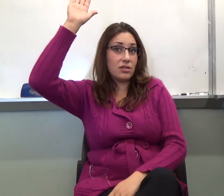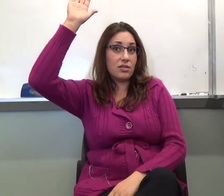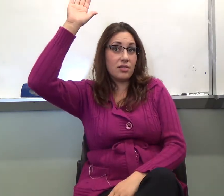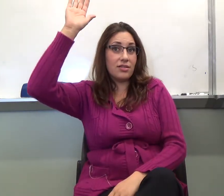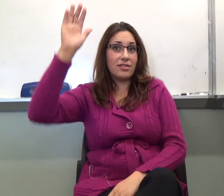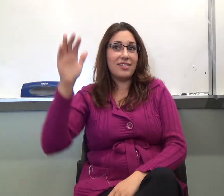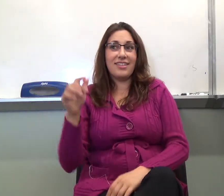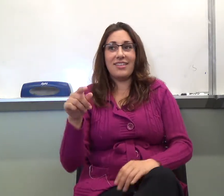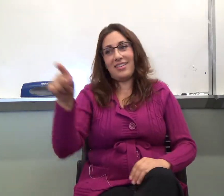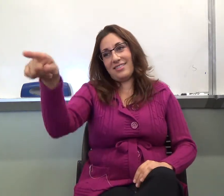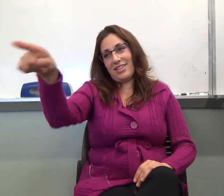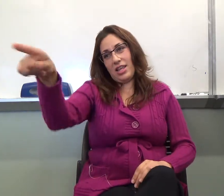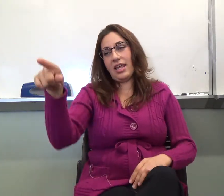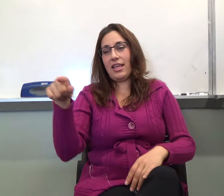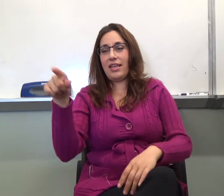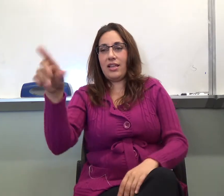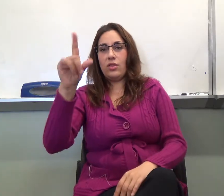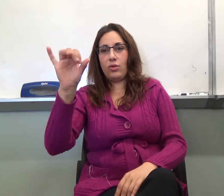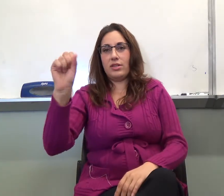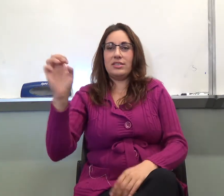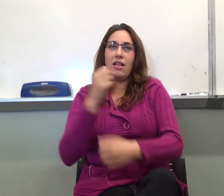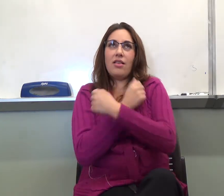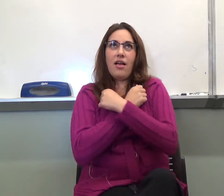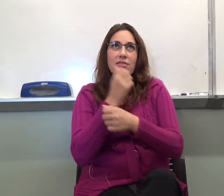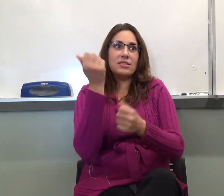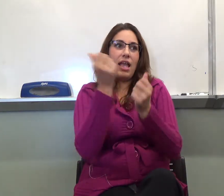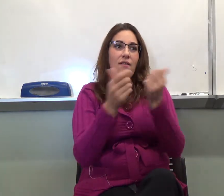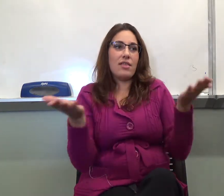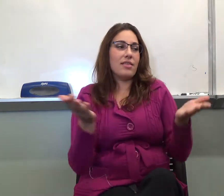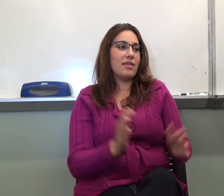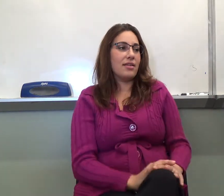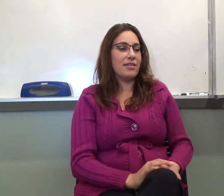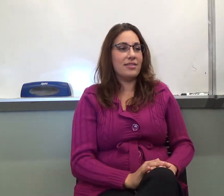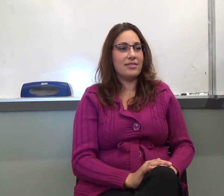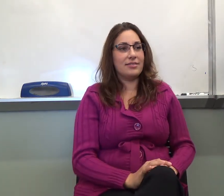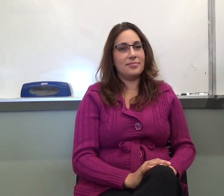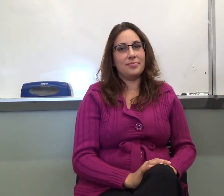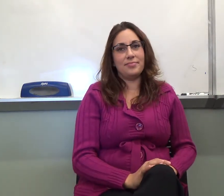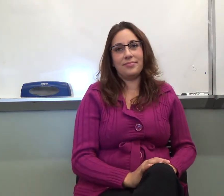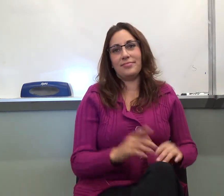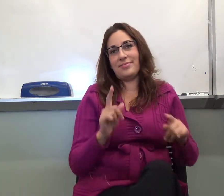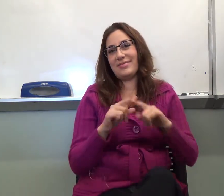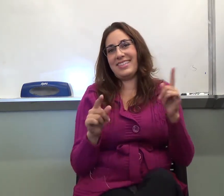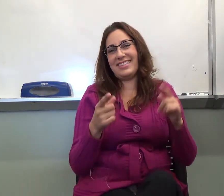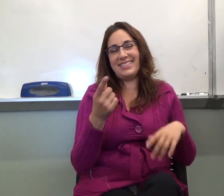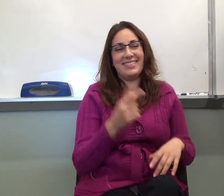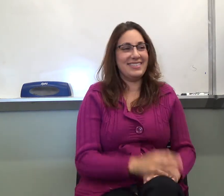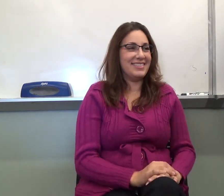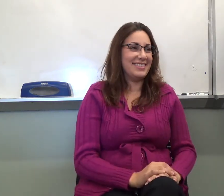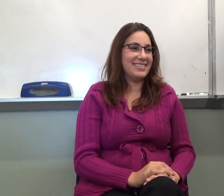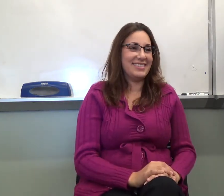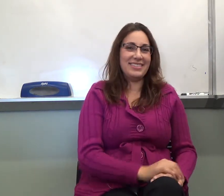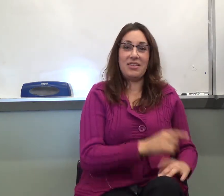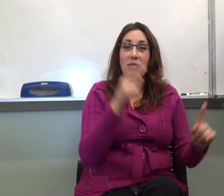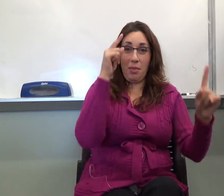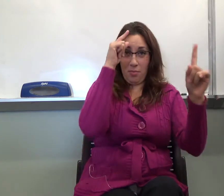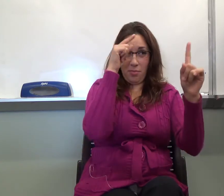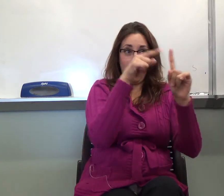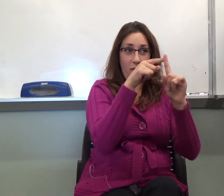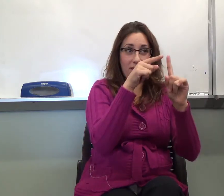Right. Lewis loves everybody, that doesn't count. All right, so. All right, the point here is, yes, you can do it another way. 2